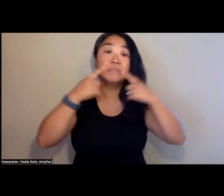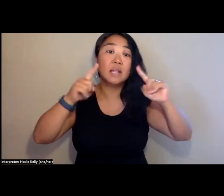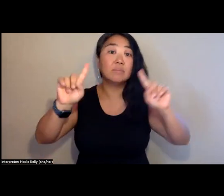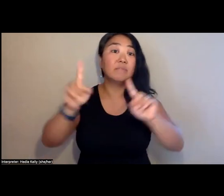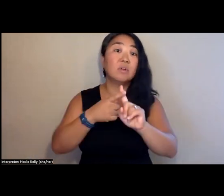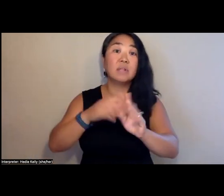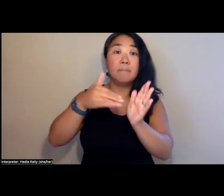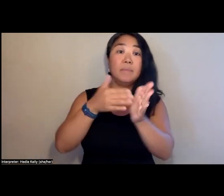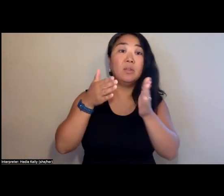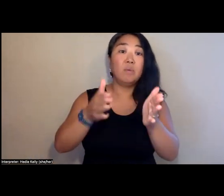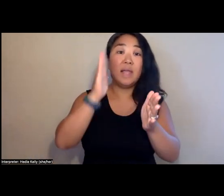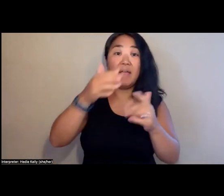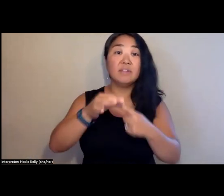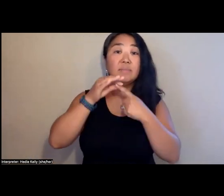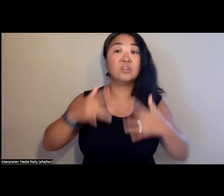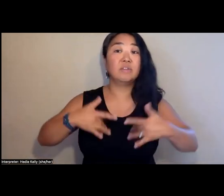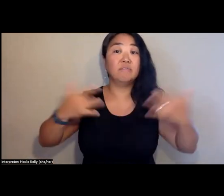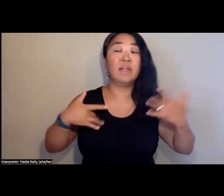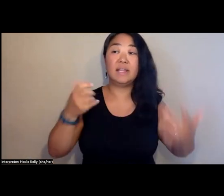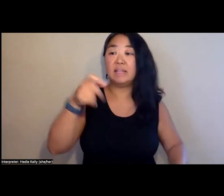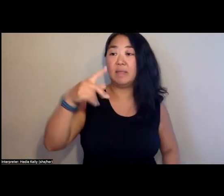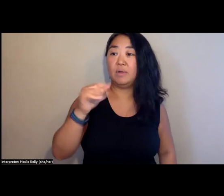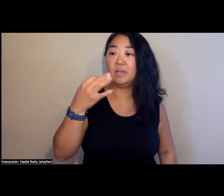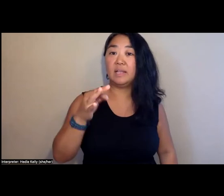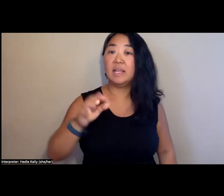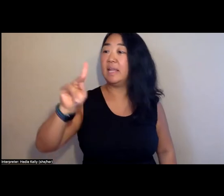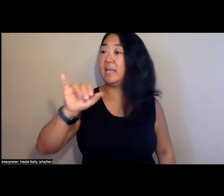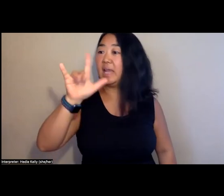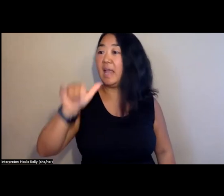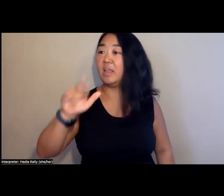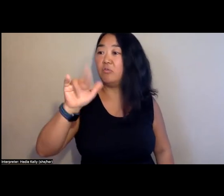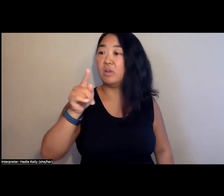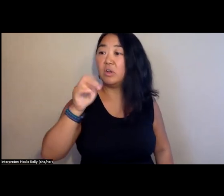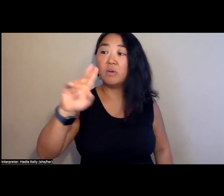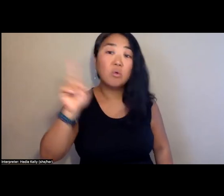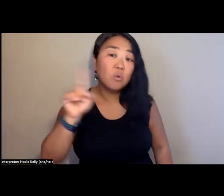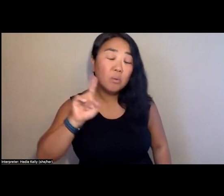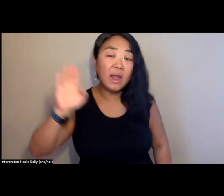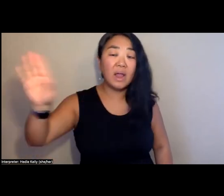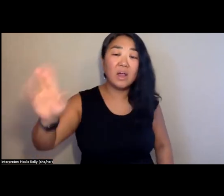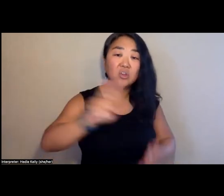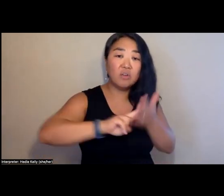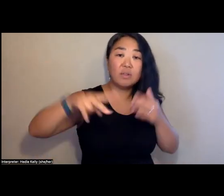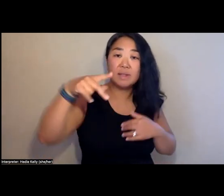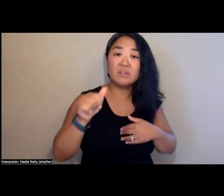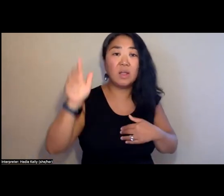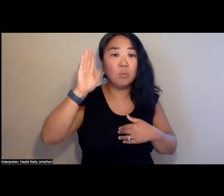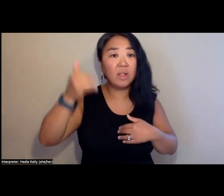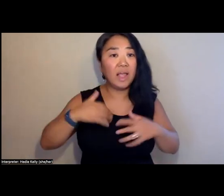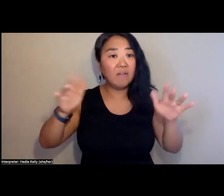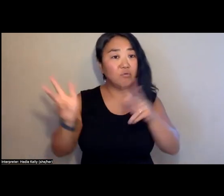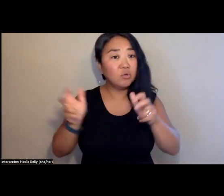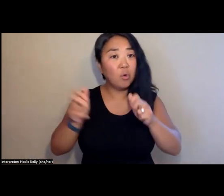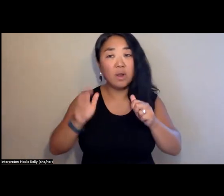event September 19th at Kelly Writer's House on the University of Pennsylvania campus. There'll be a recording of their radio